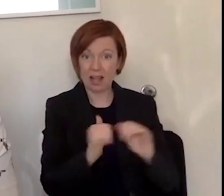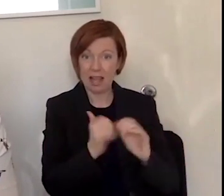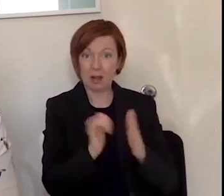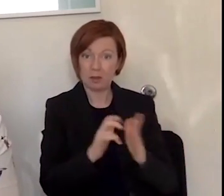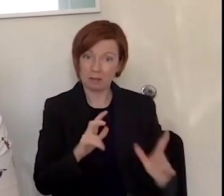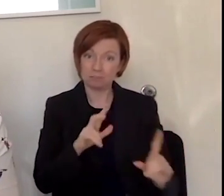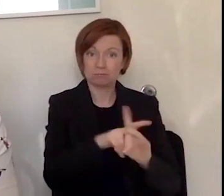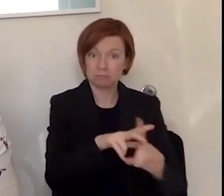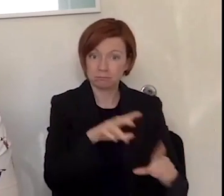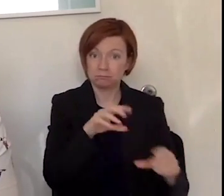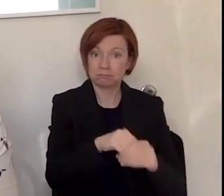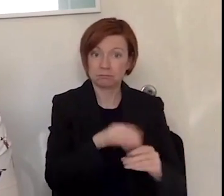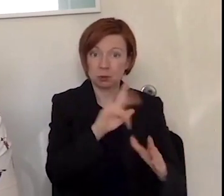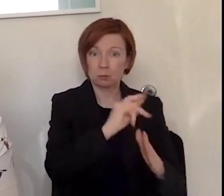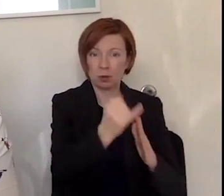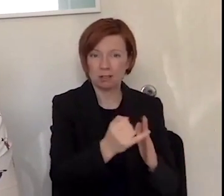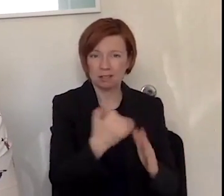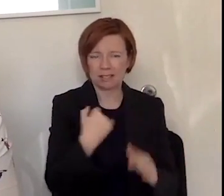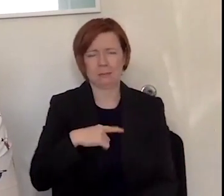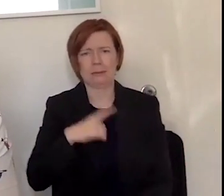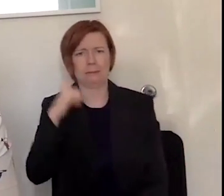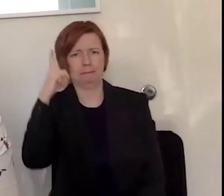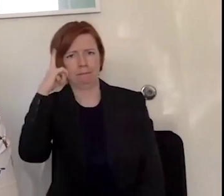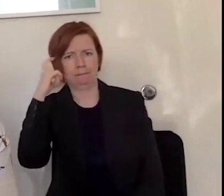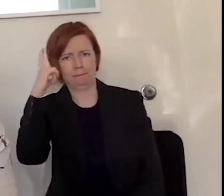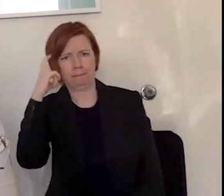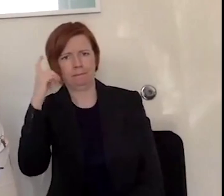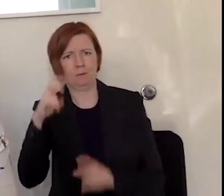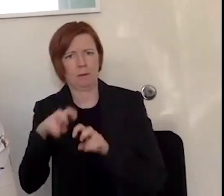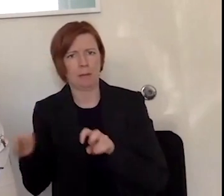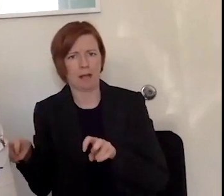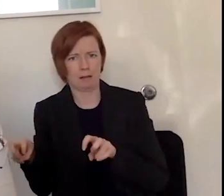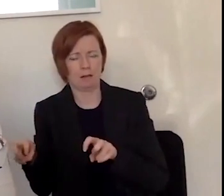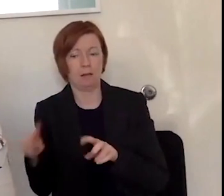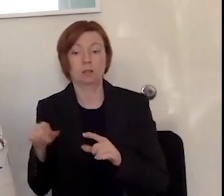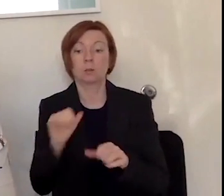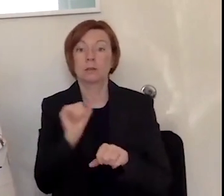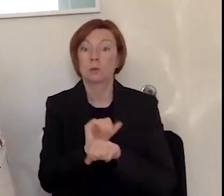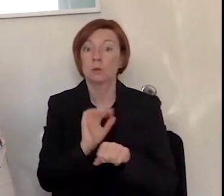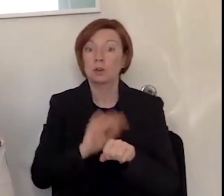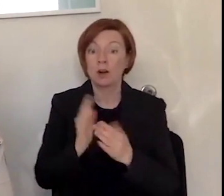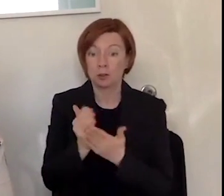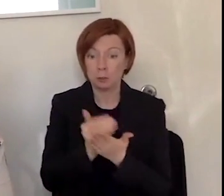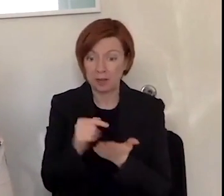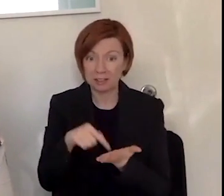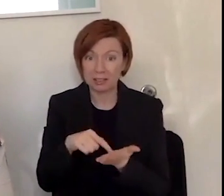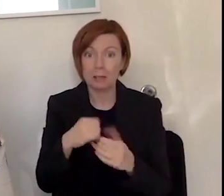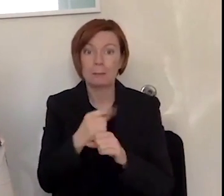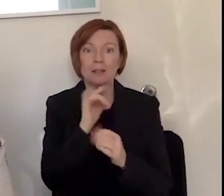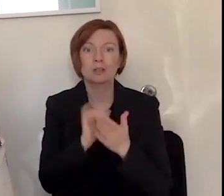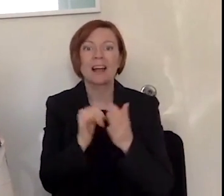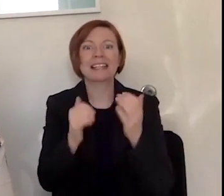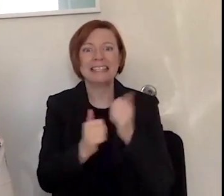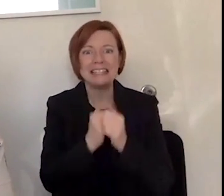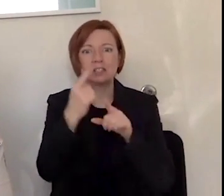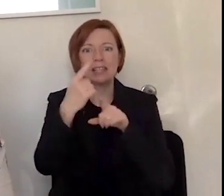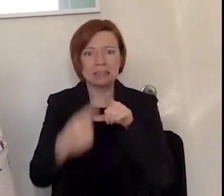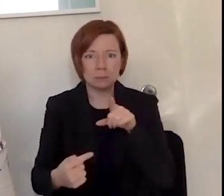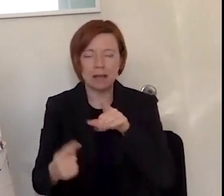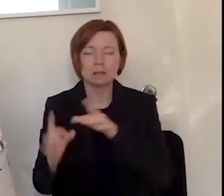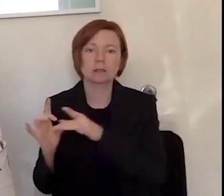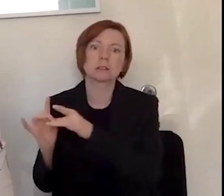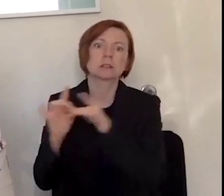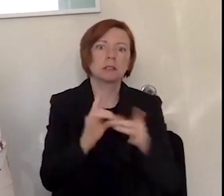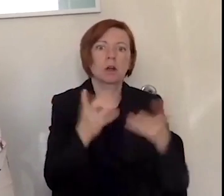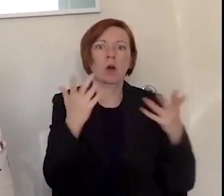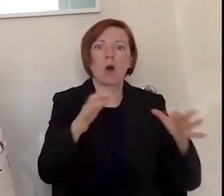fits into your project, it's going to raise questions for the panel. So when you work on your budget, make sure that each line of the expenses is